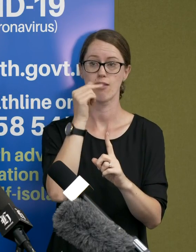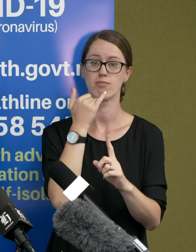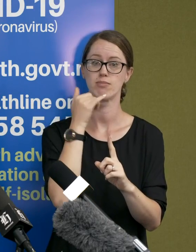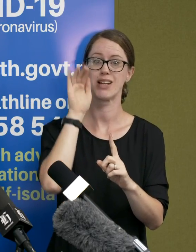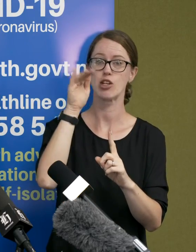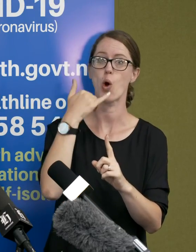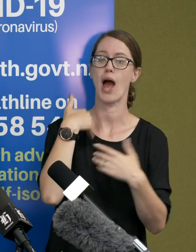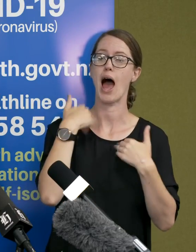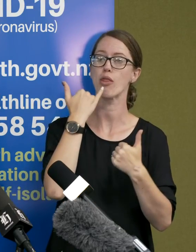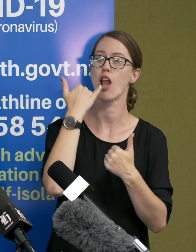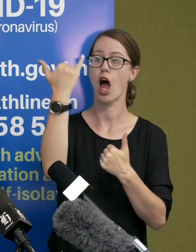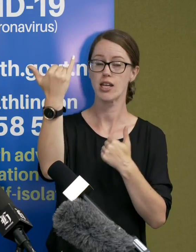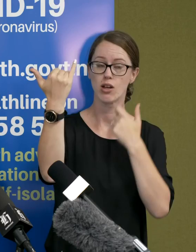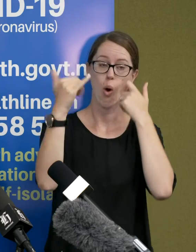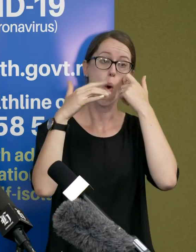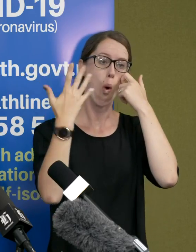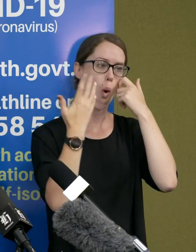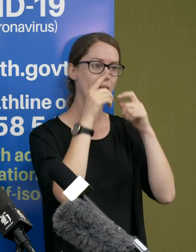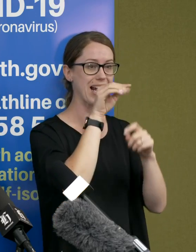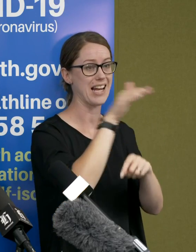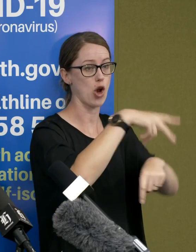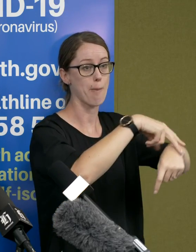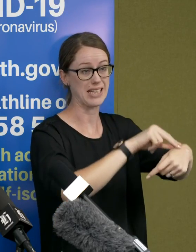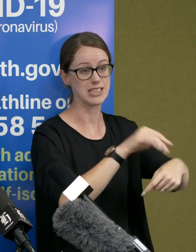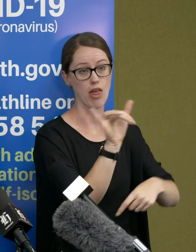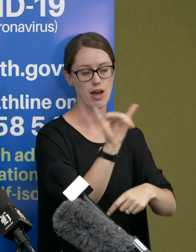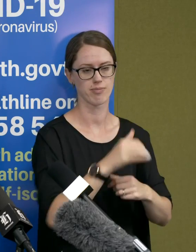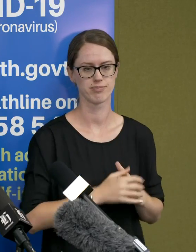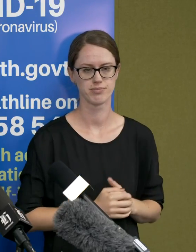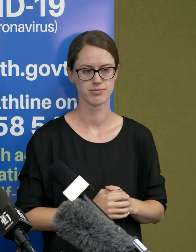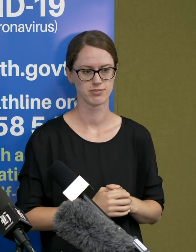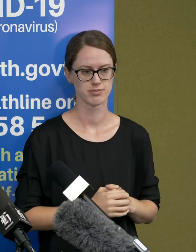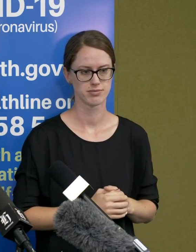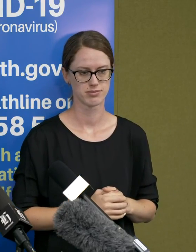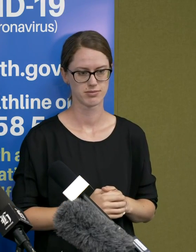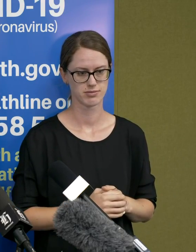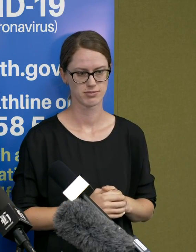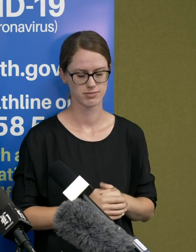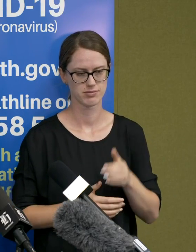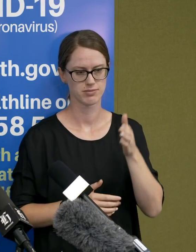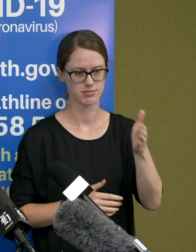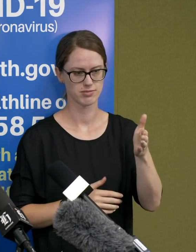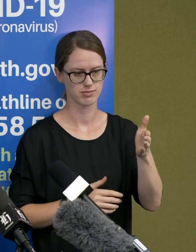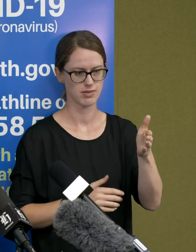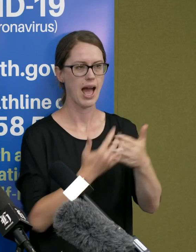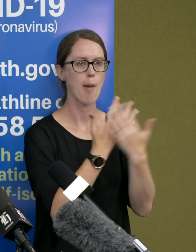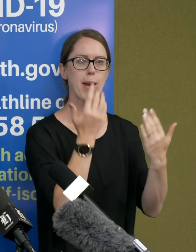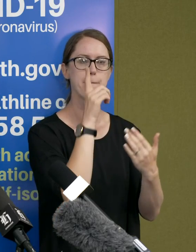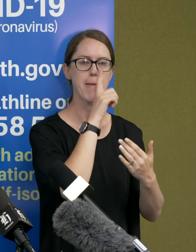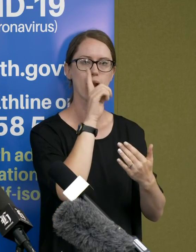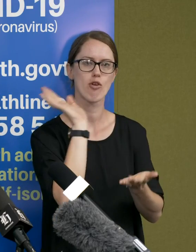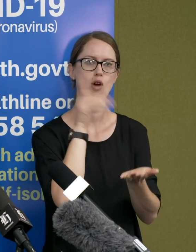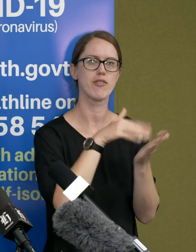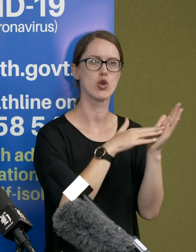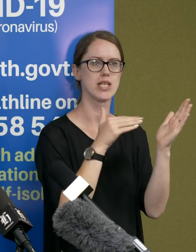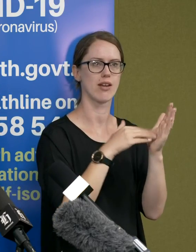line know, and that can be followed up, or they could let the police know. What would you say to people have entered the country since the deadline? Do you have the figures for that? I'm